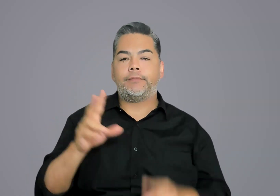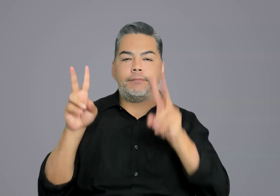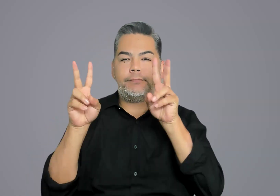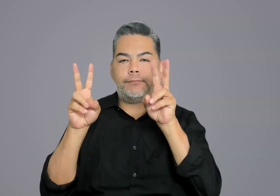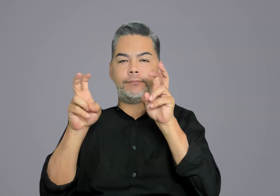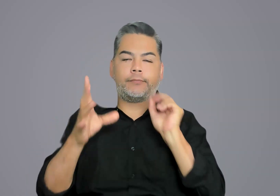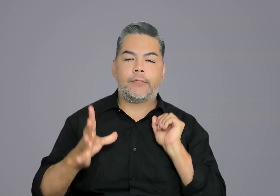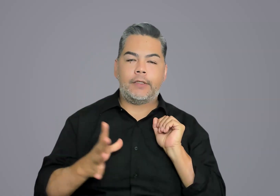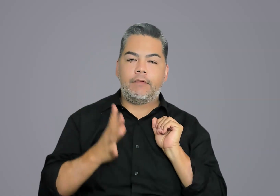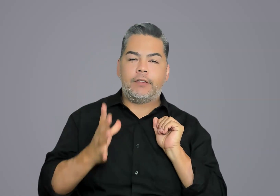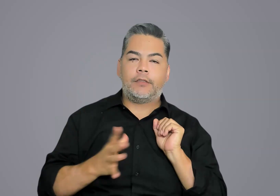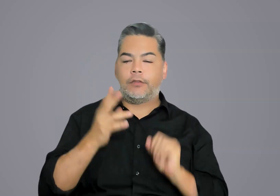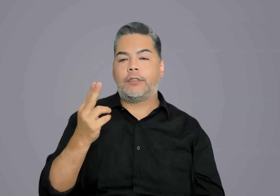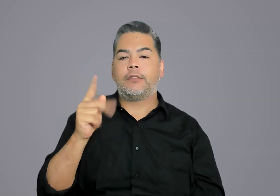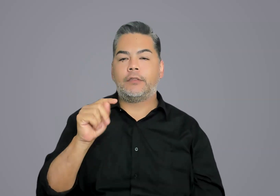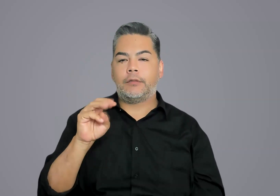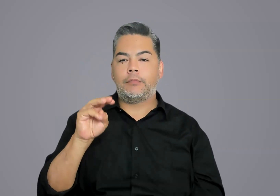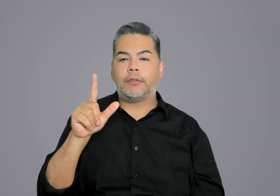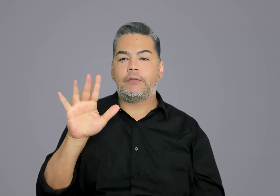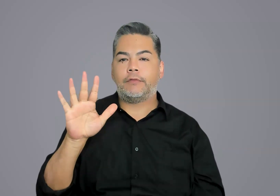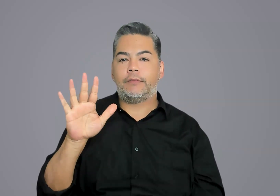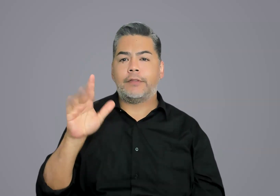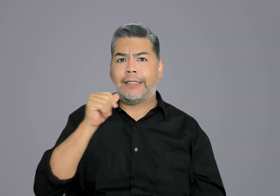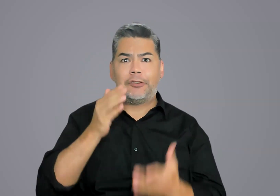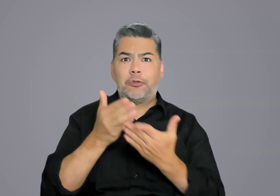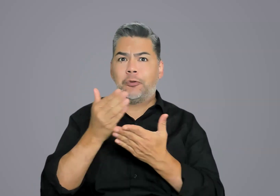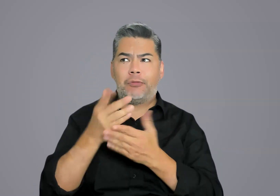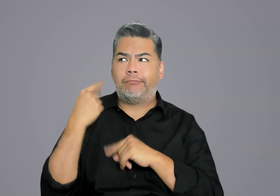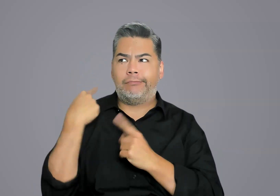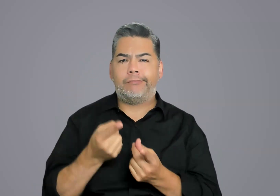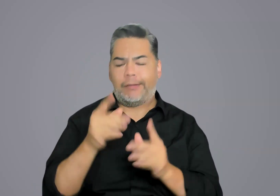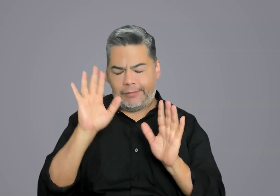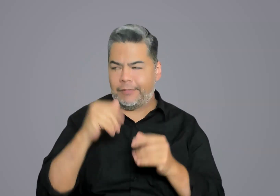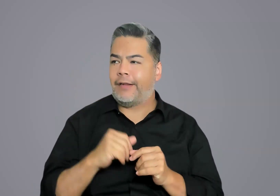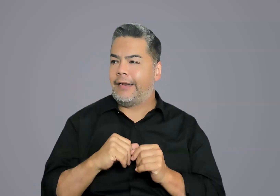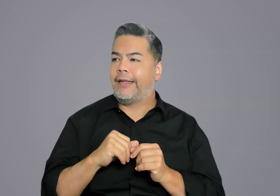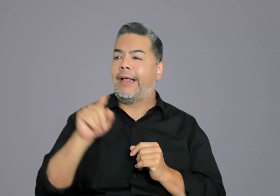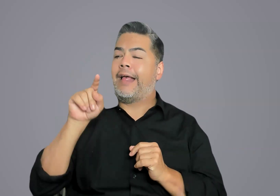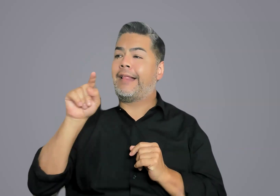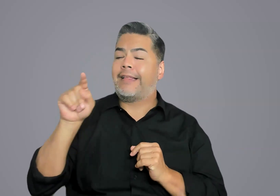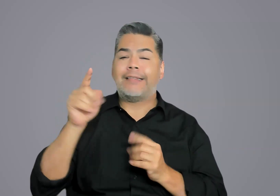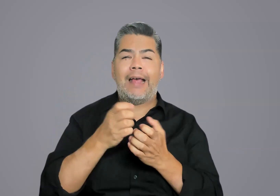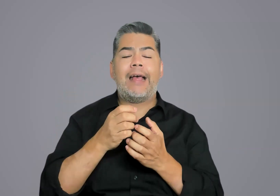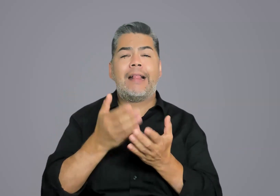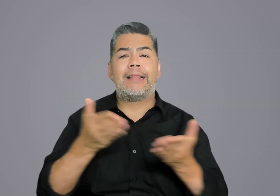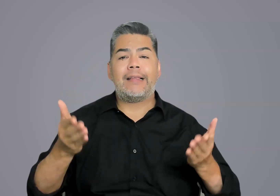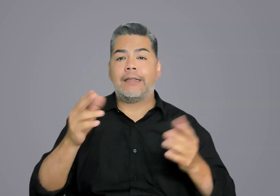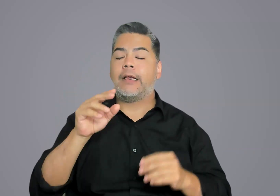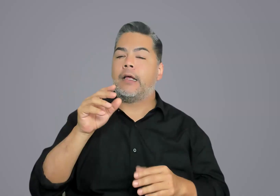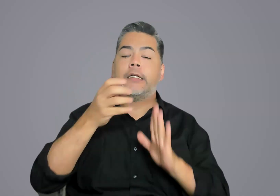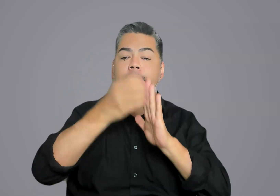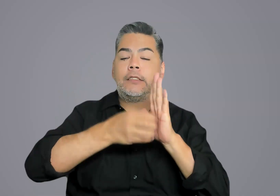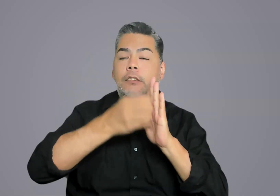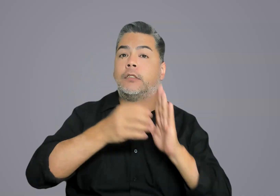fancier HTML5 is really not new. It hasn't been for a while now. But anytime you use those elements, a section or a nav, not just